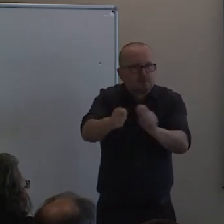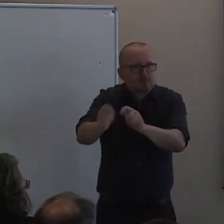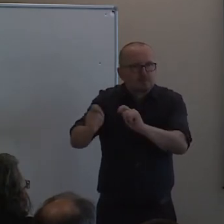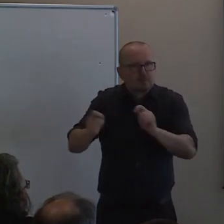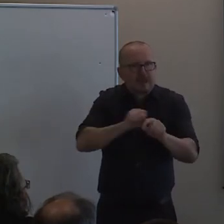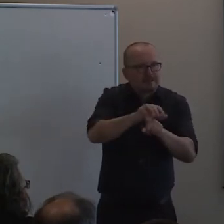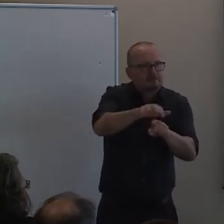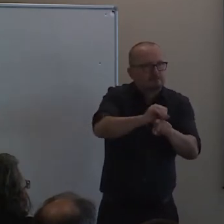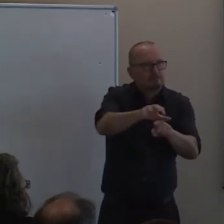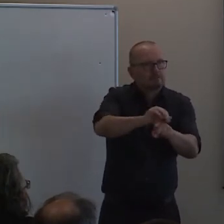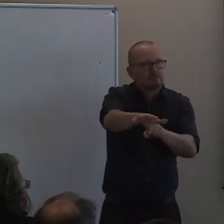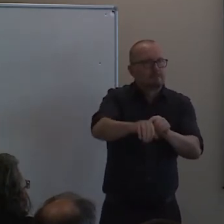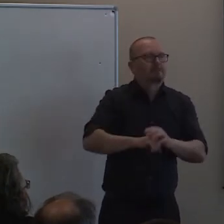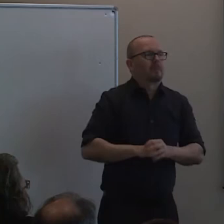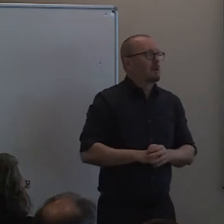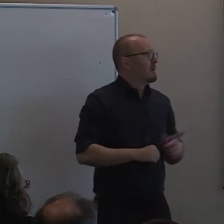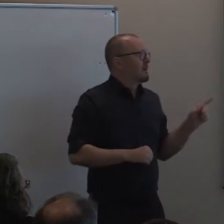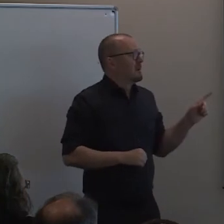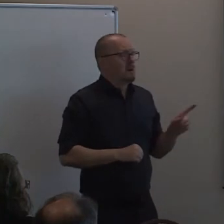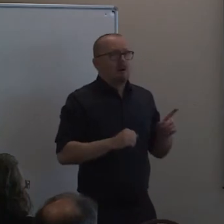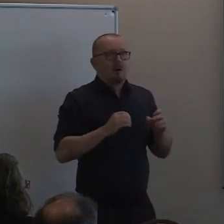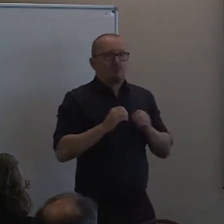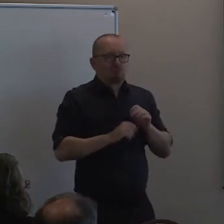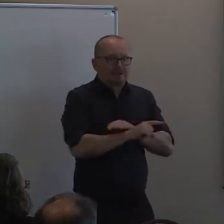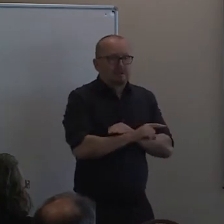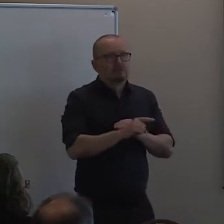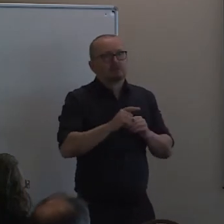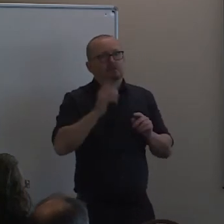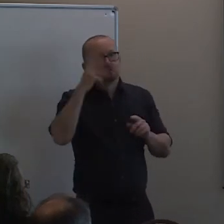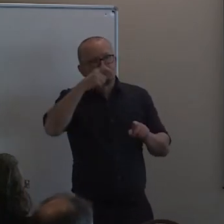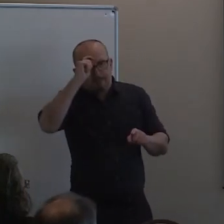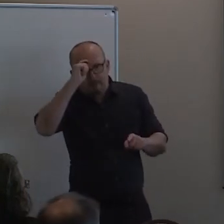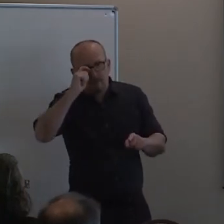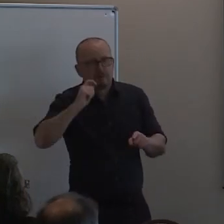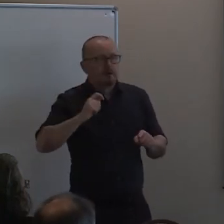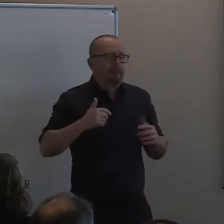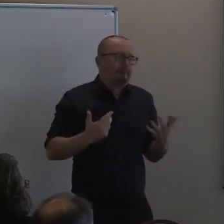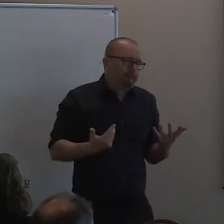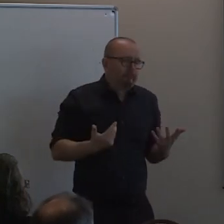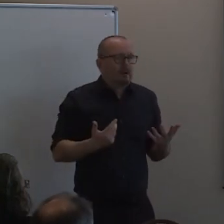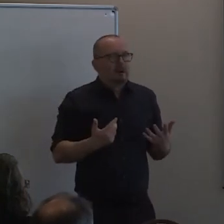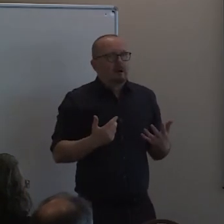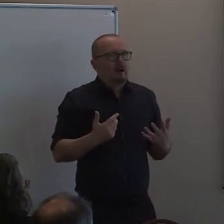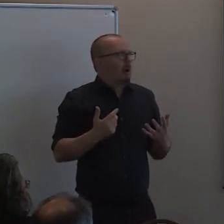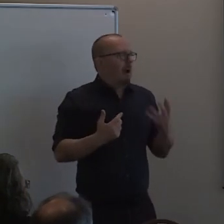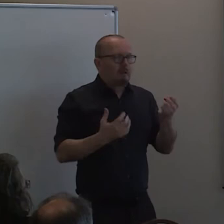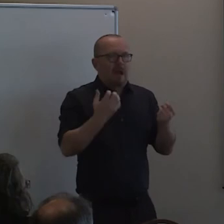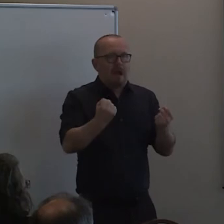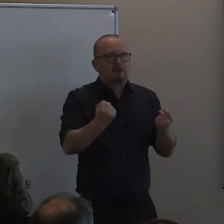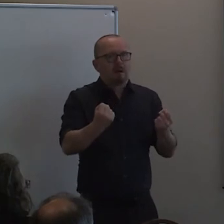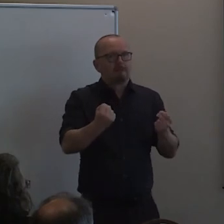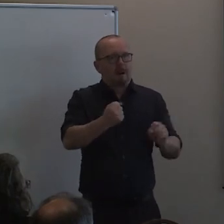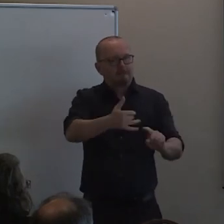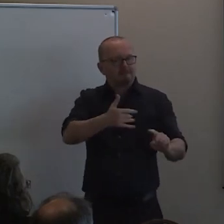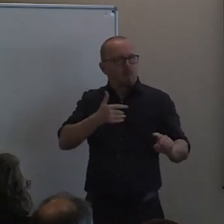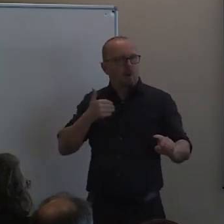you know, nationalism, populism has been on the rise due to a whole raft of things happening. But it's